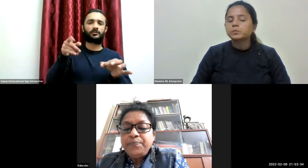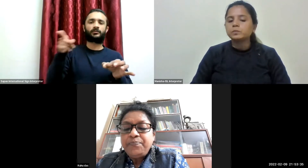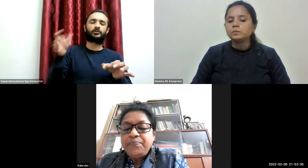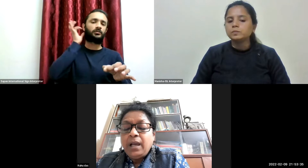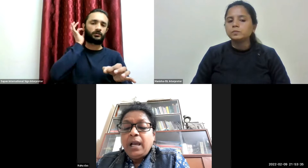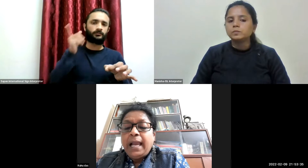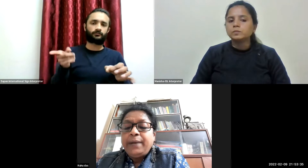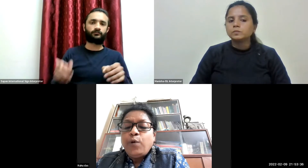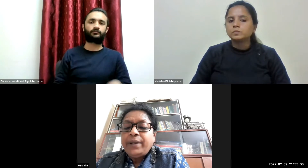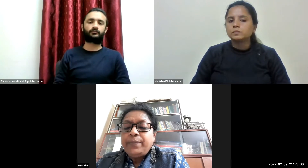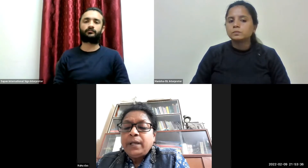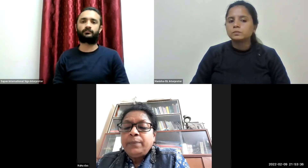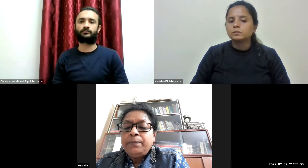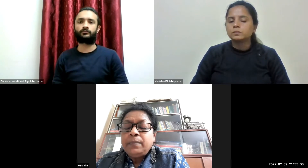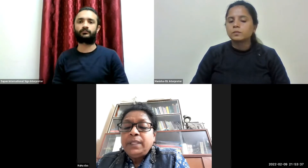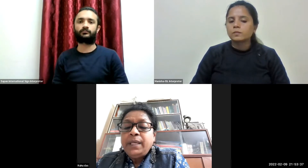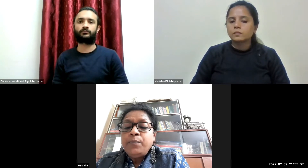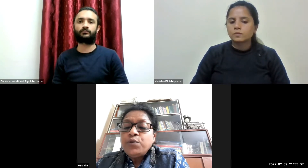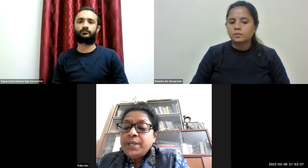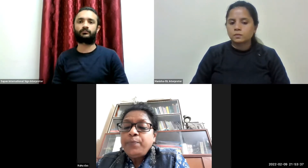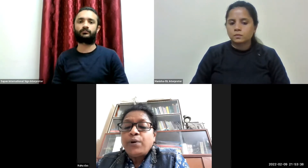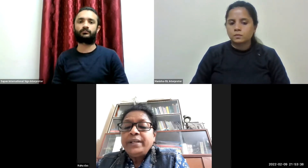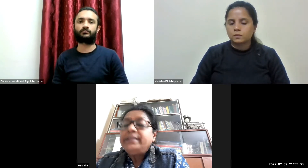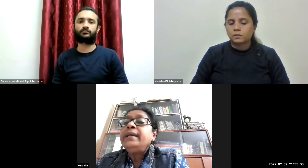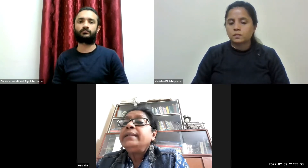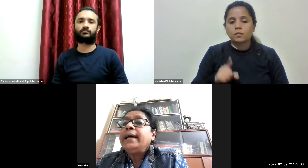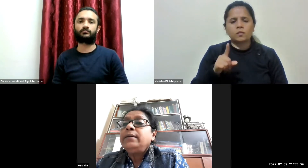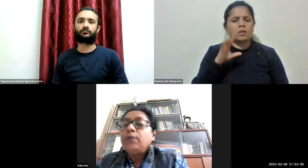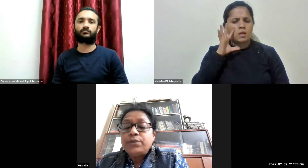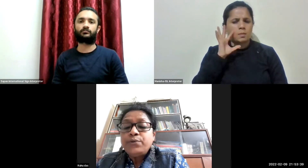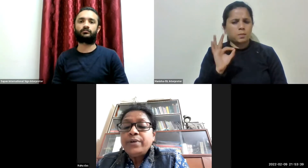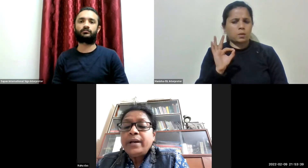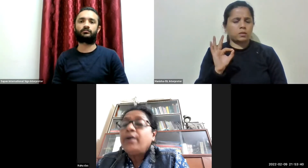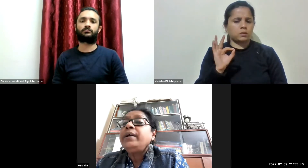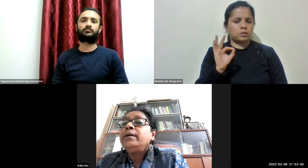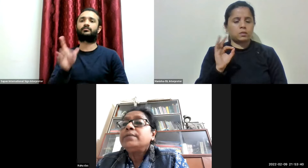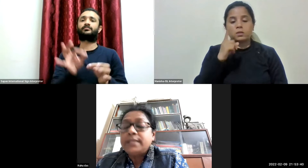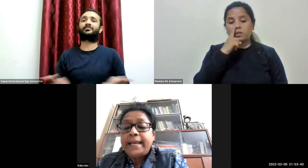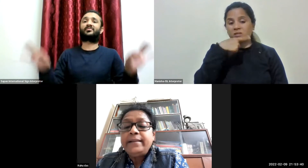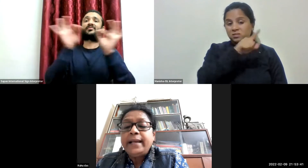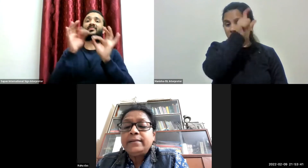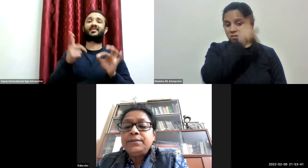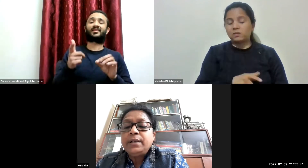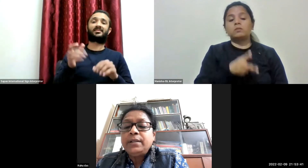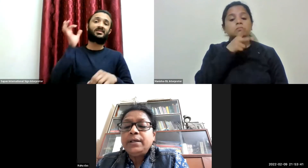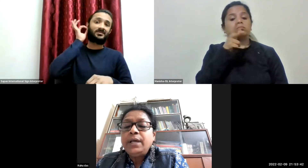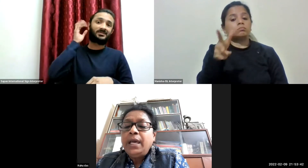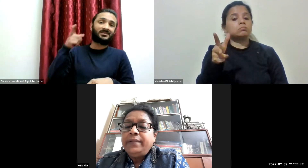presentation. And what the most important thing that Dr. Aruna Rai said,